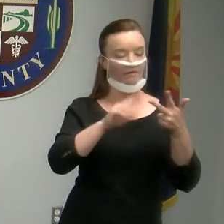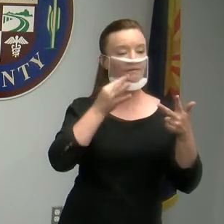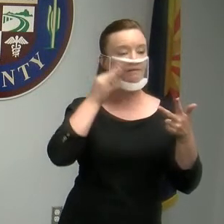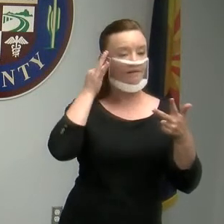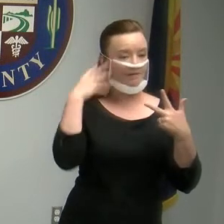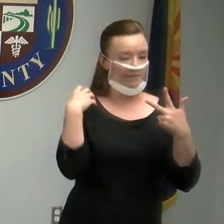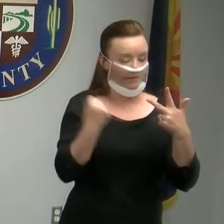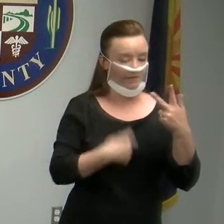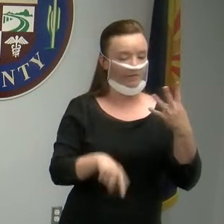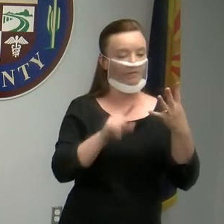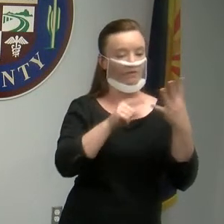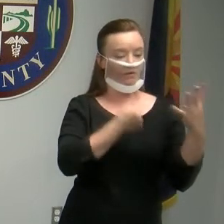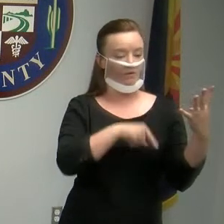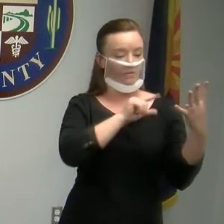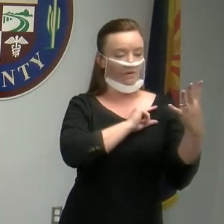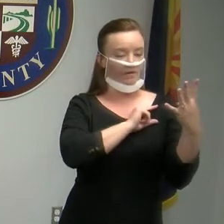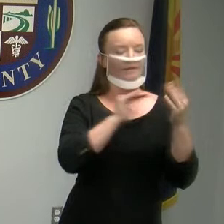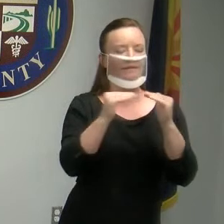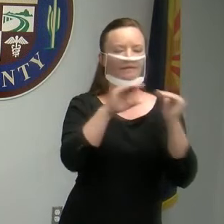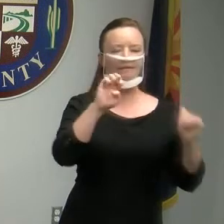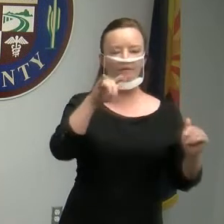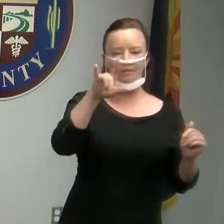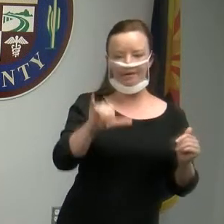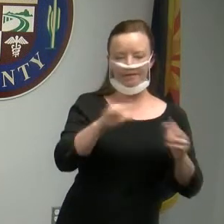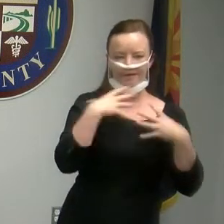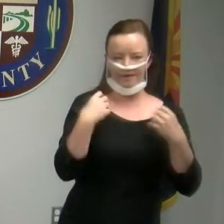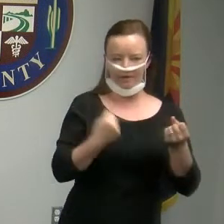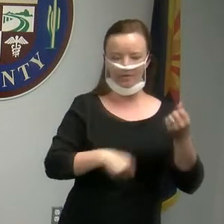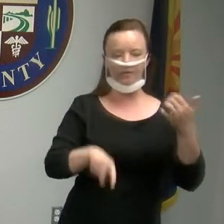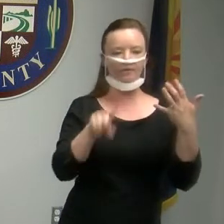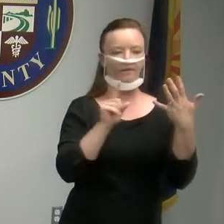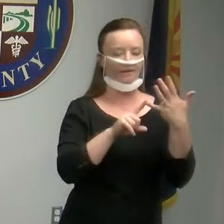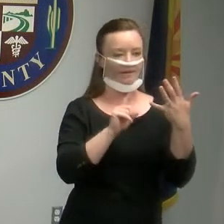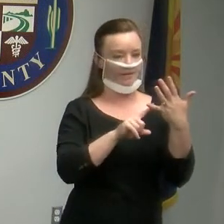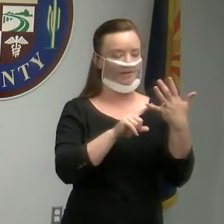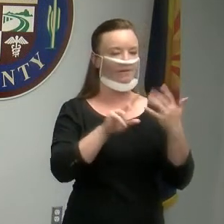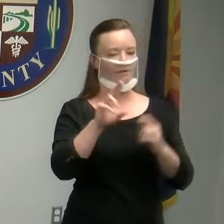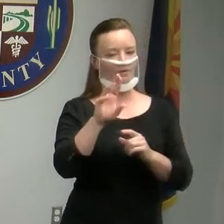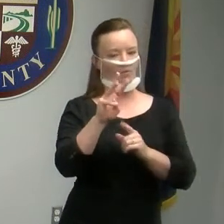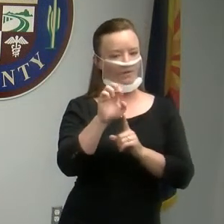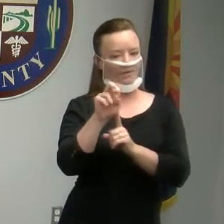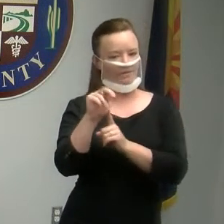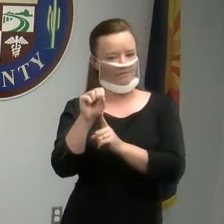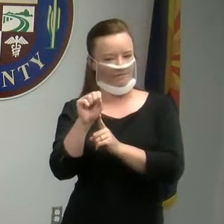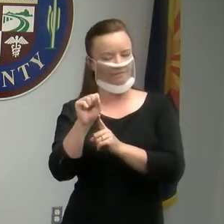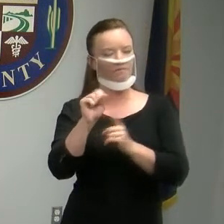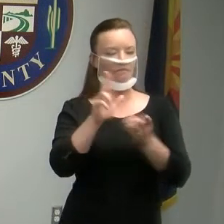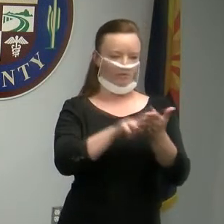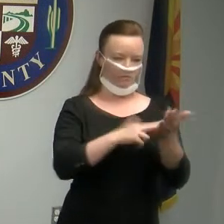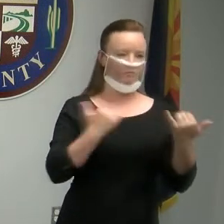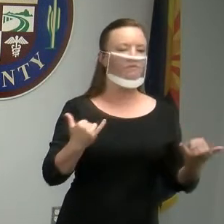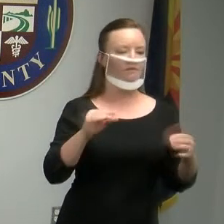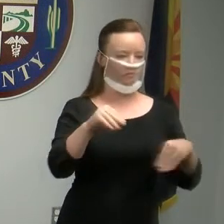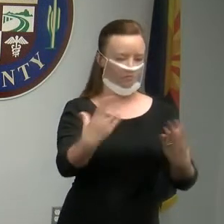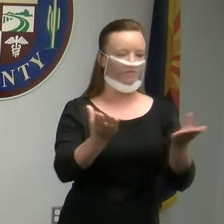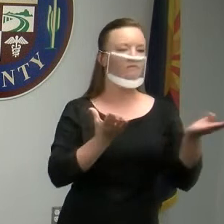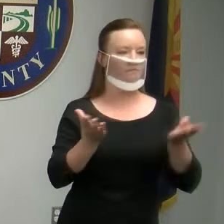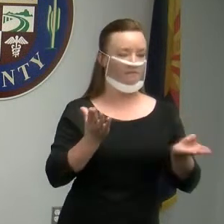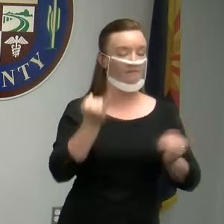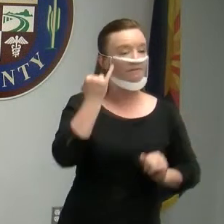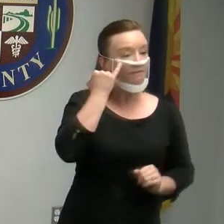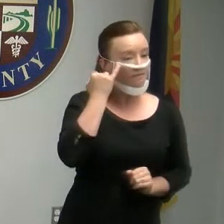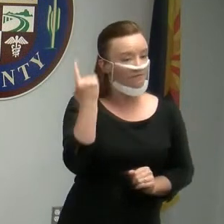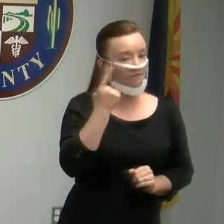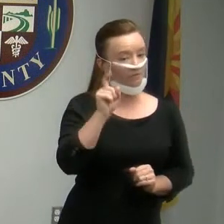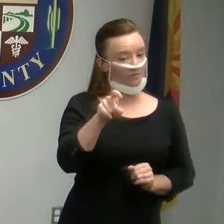and South Wellness are all under contract right now and providing these services. Now, if somebody